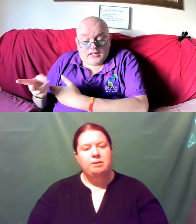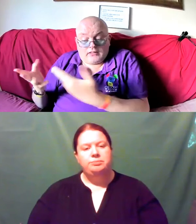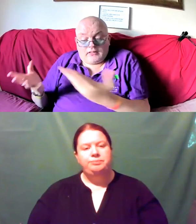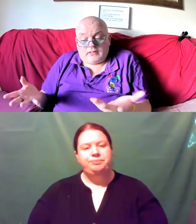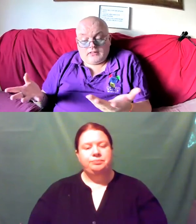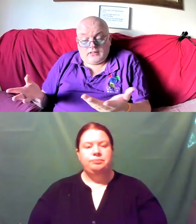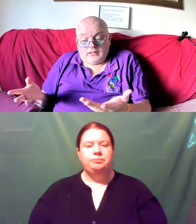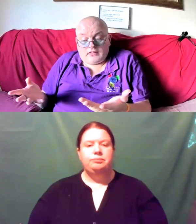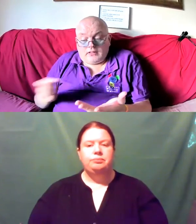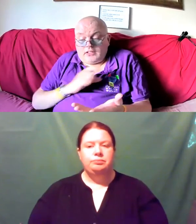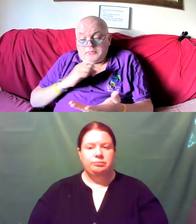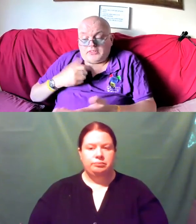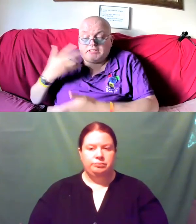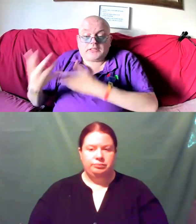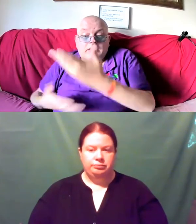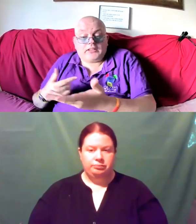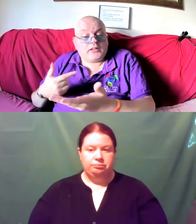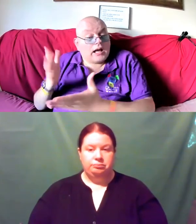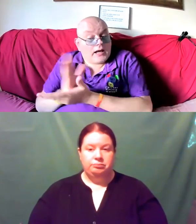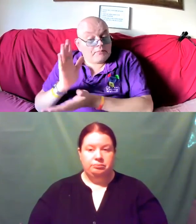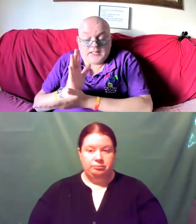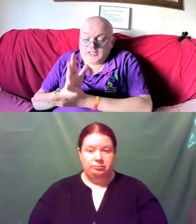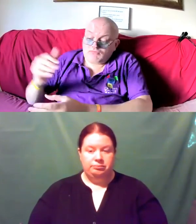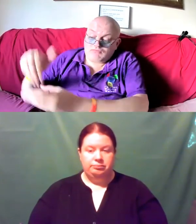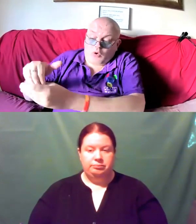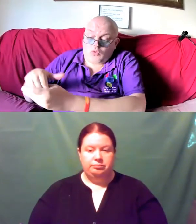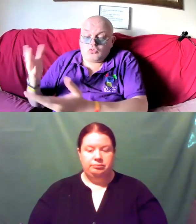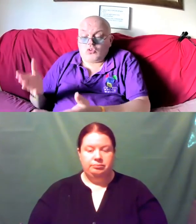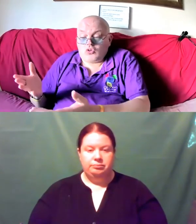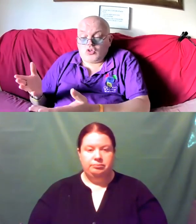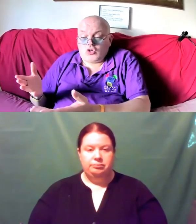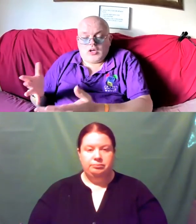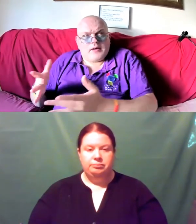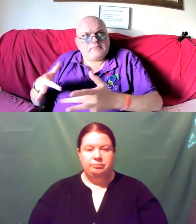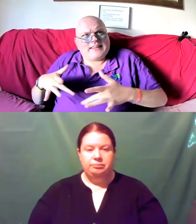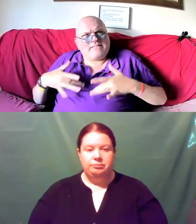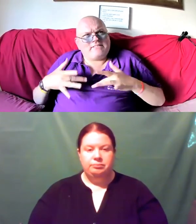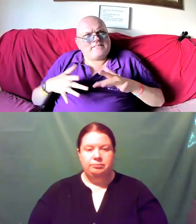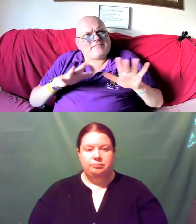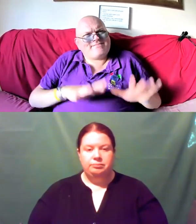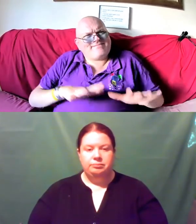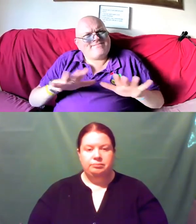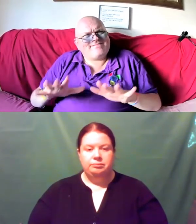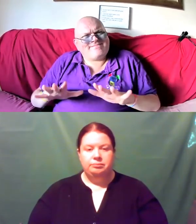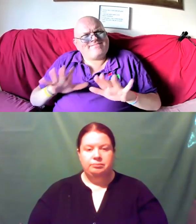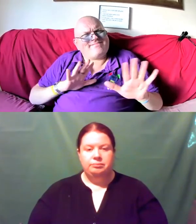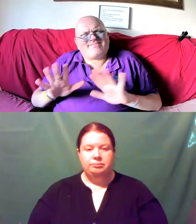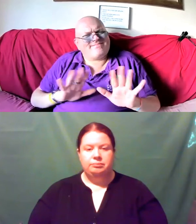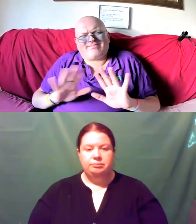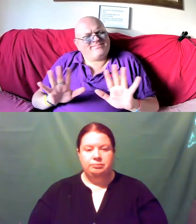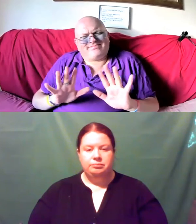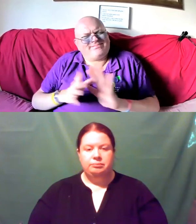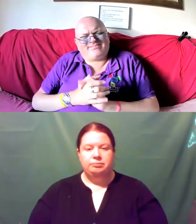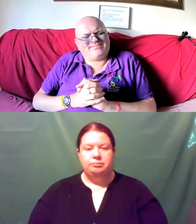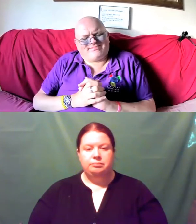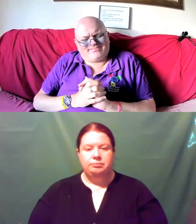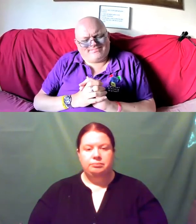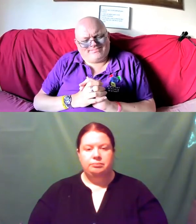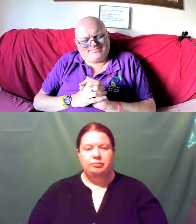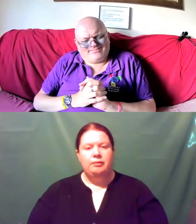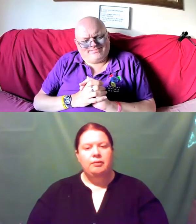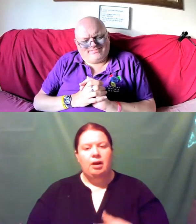happy for you to do this, but it didn't seem that comfortable to talk about it. I like that